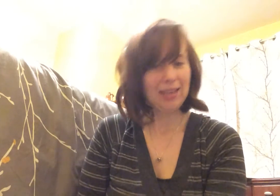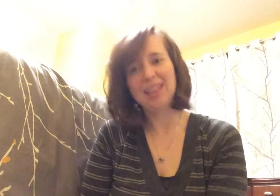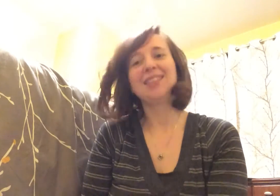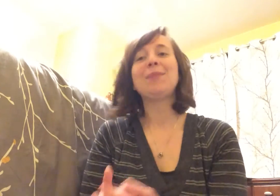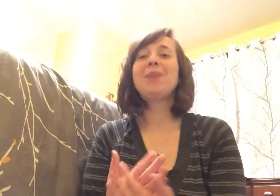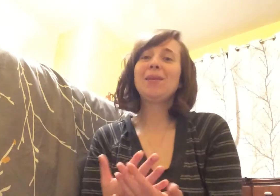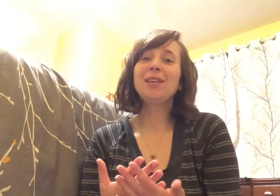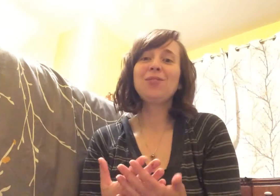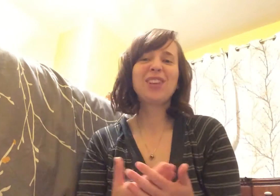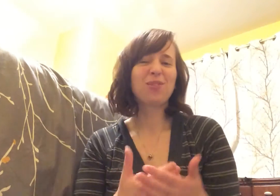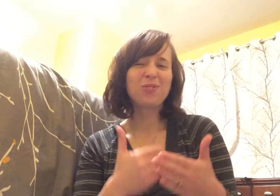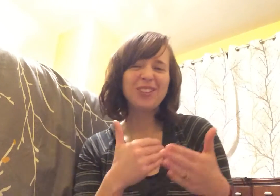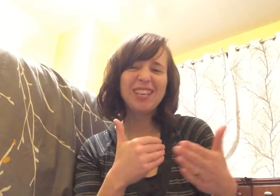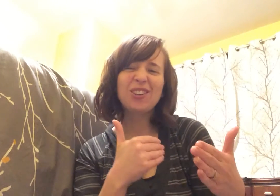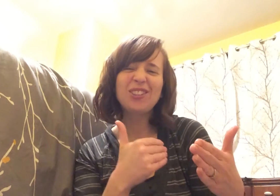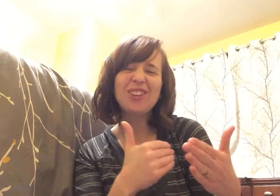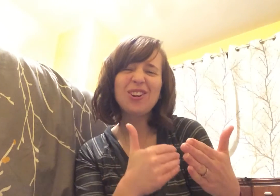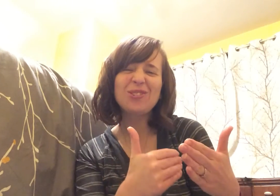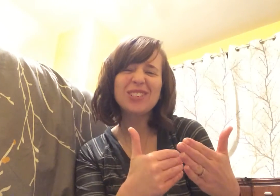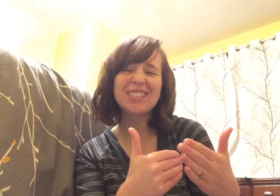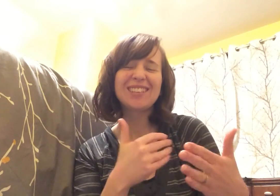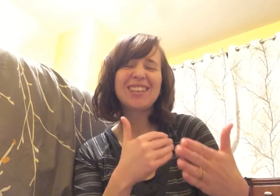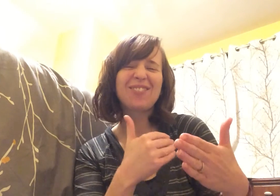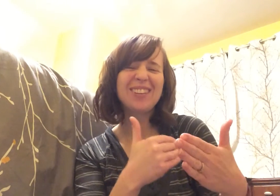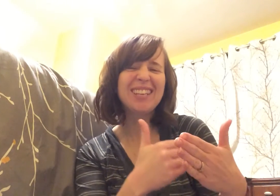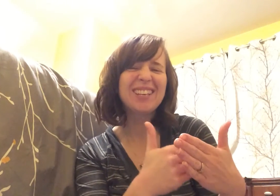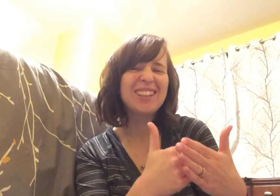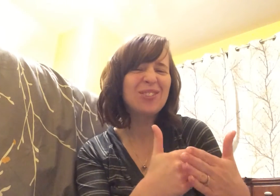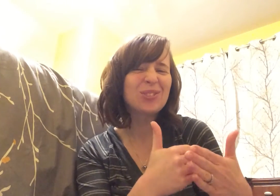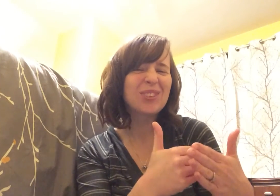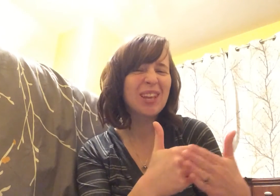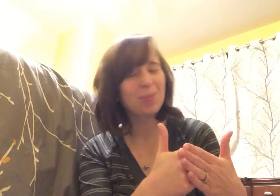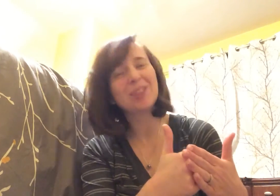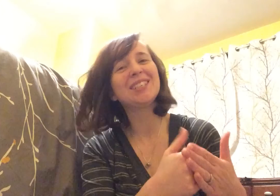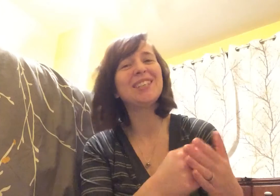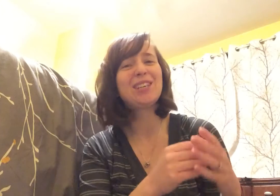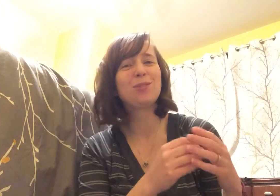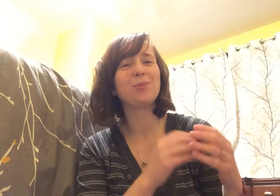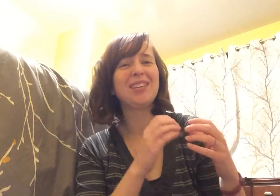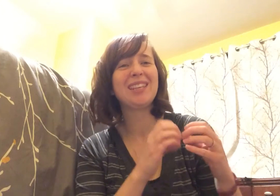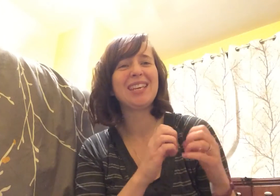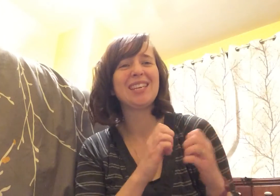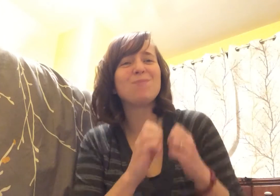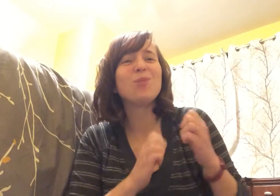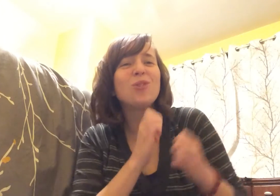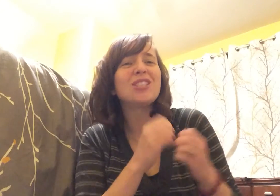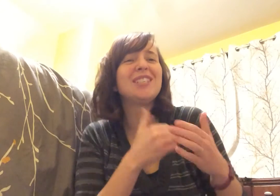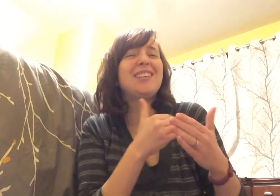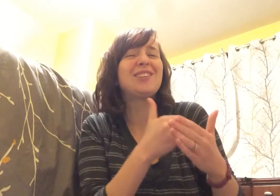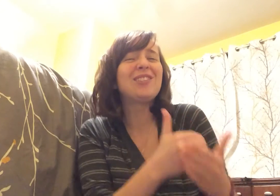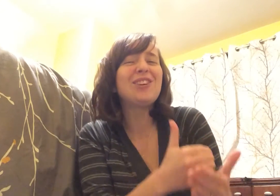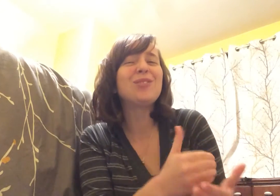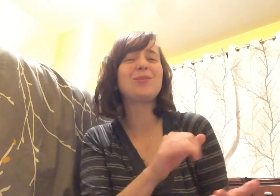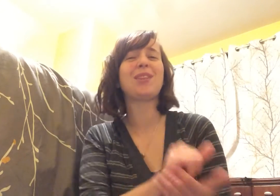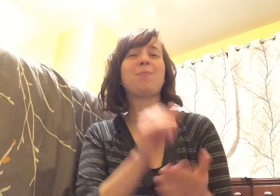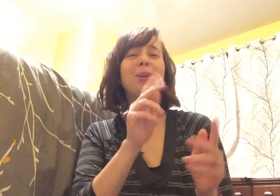And then maybe you get really close. You get really close with that person. Like you're really like emotionally close with that